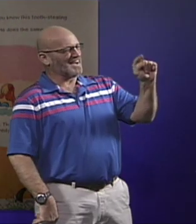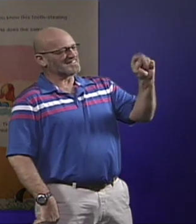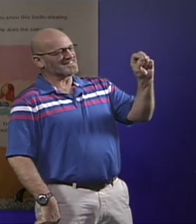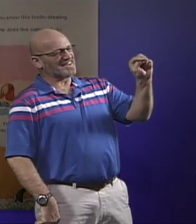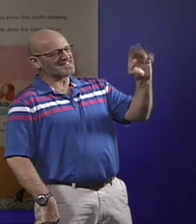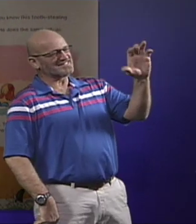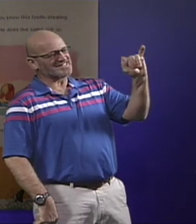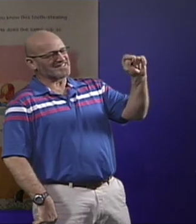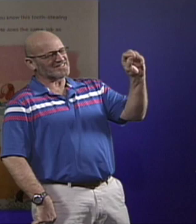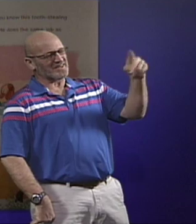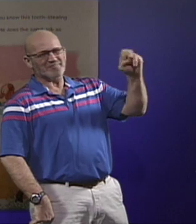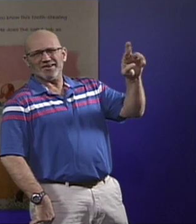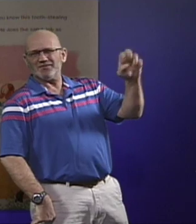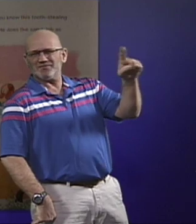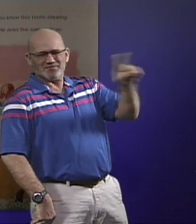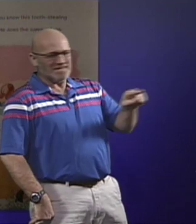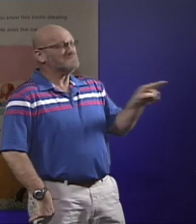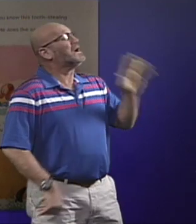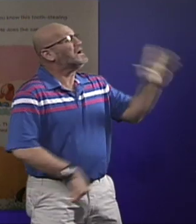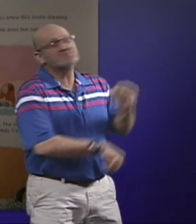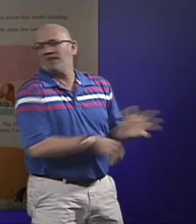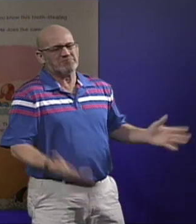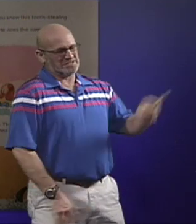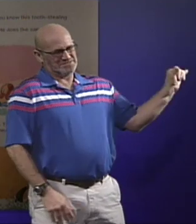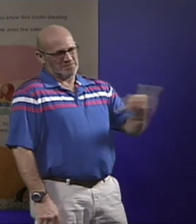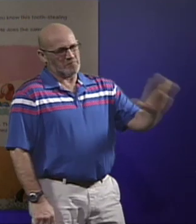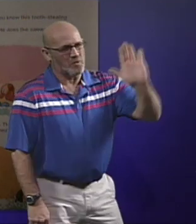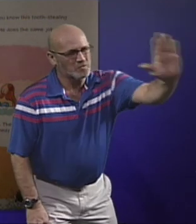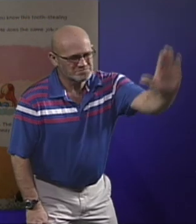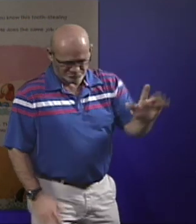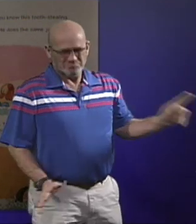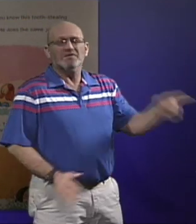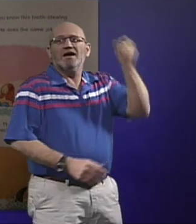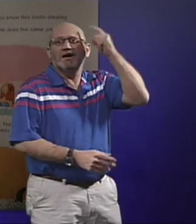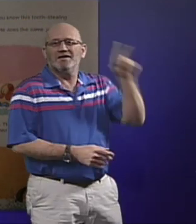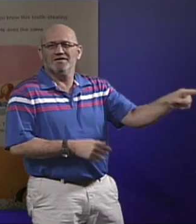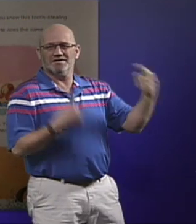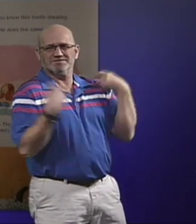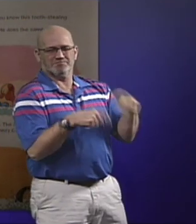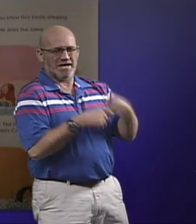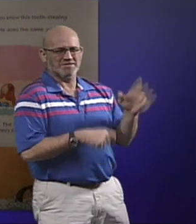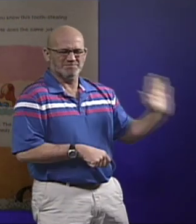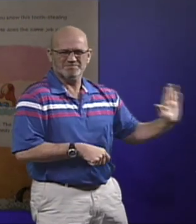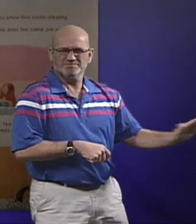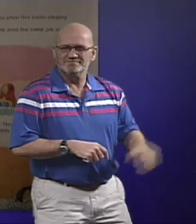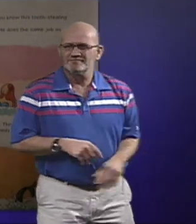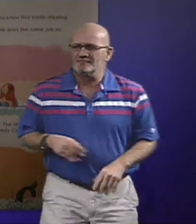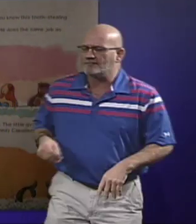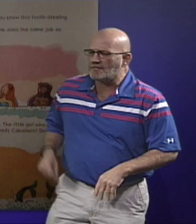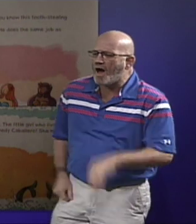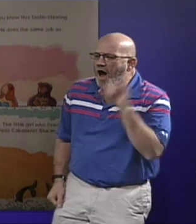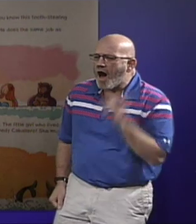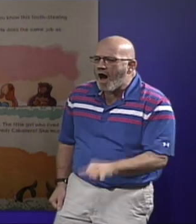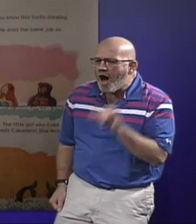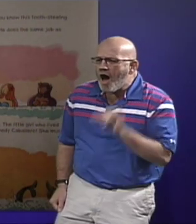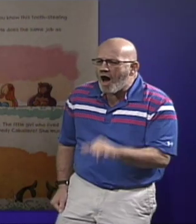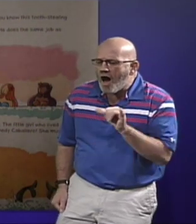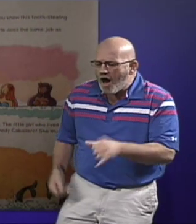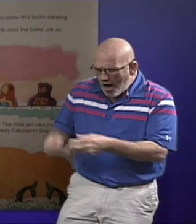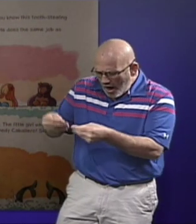laughed. That's Ratoncito Perez. He does the same job as you do, but for children who speak